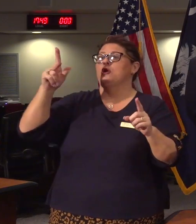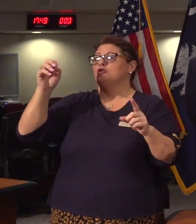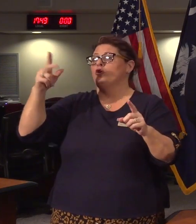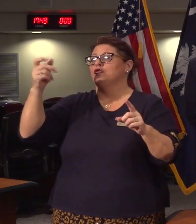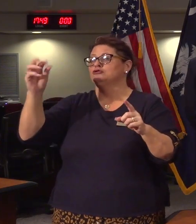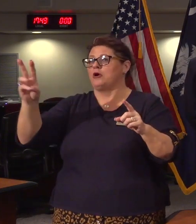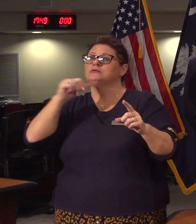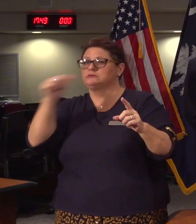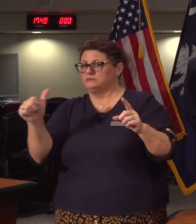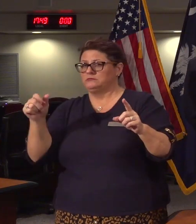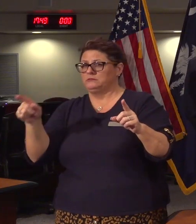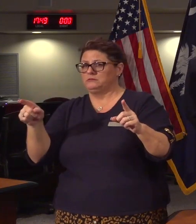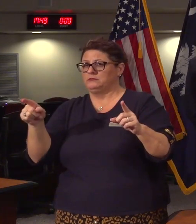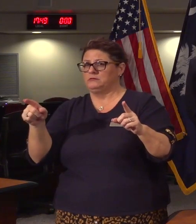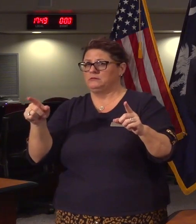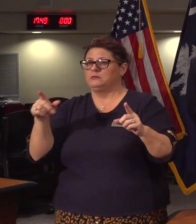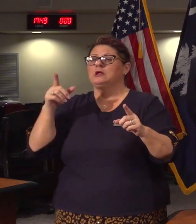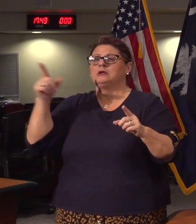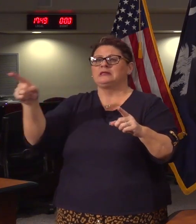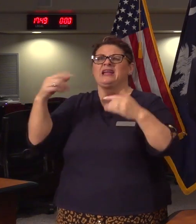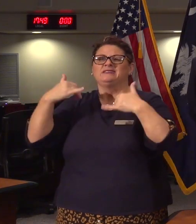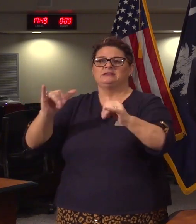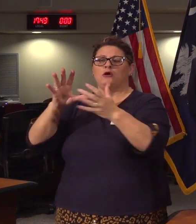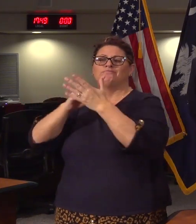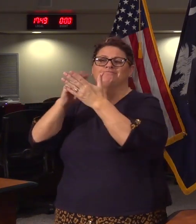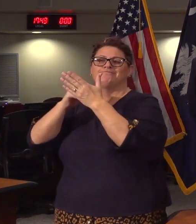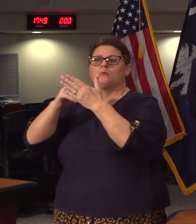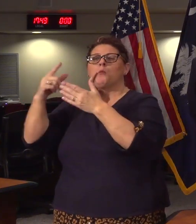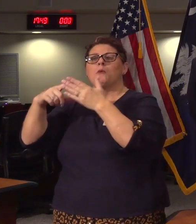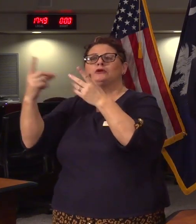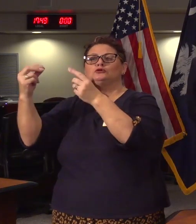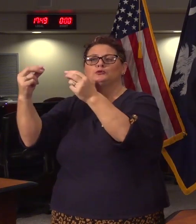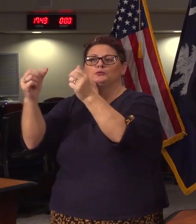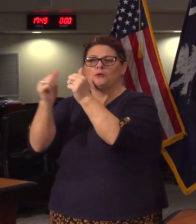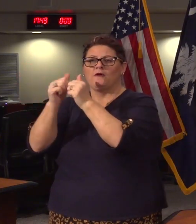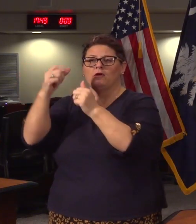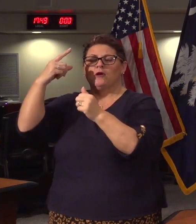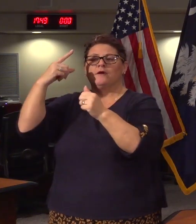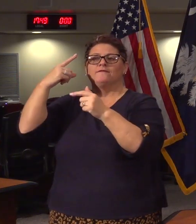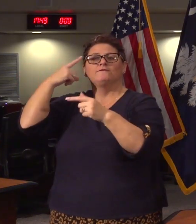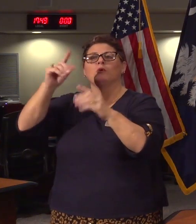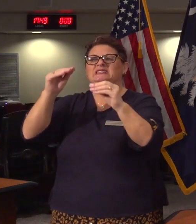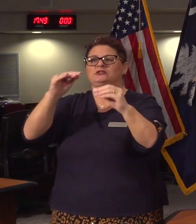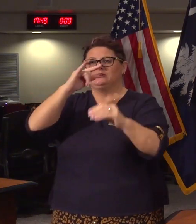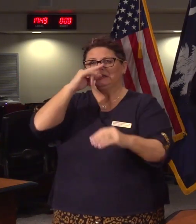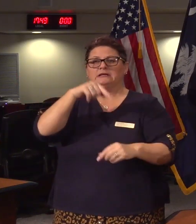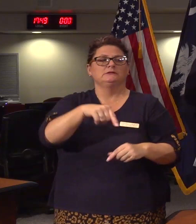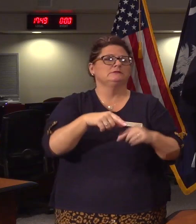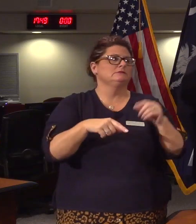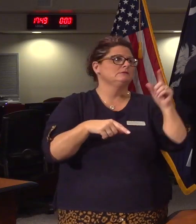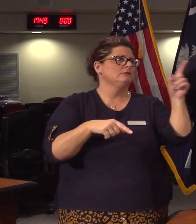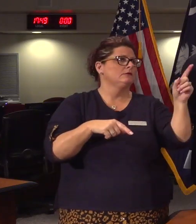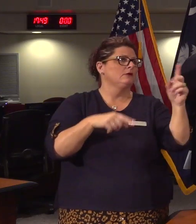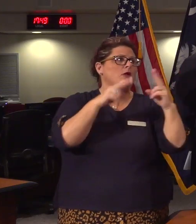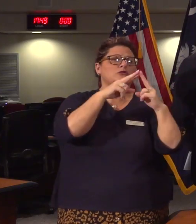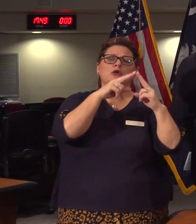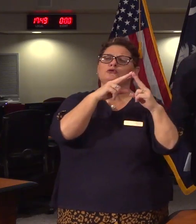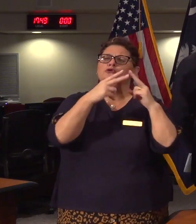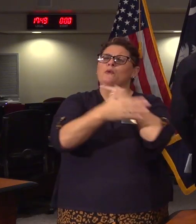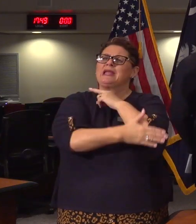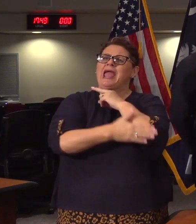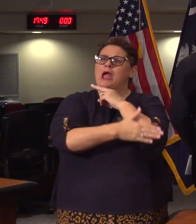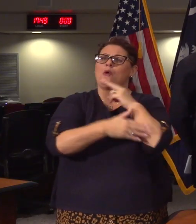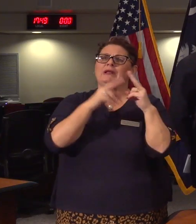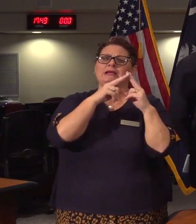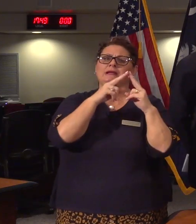they're, as we speak, working on instructional material for their children. Superintendent, what about the kids in Lancaster and Kershaw County who don't have access